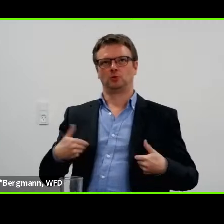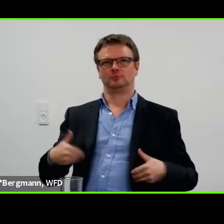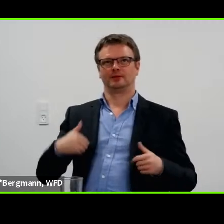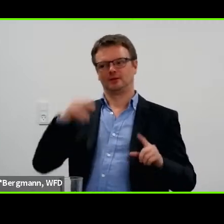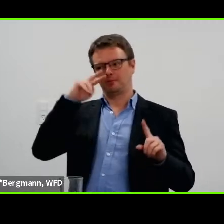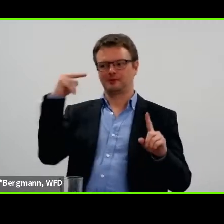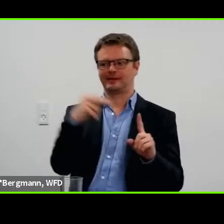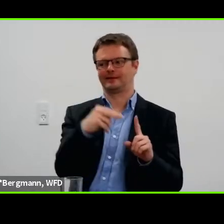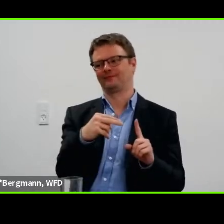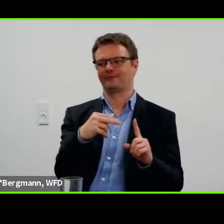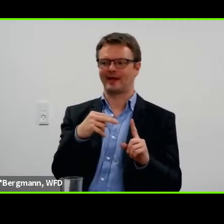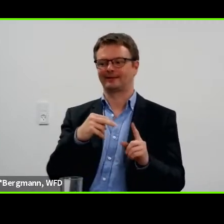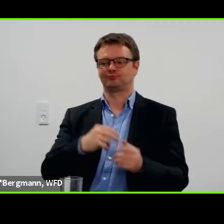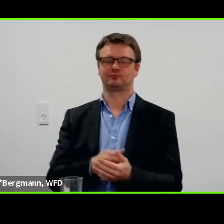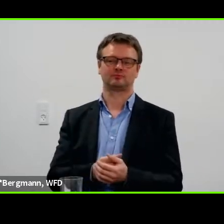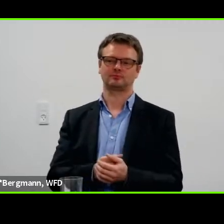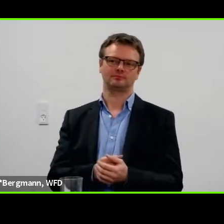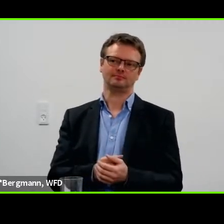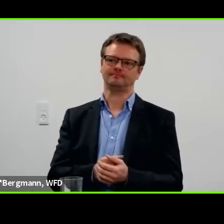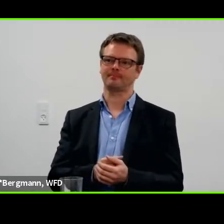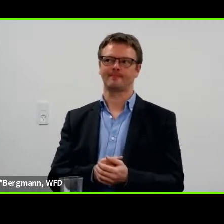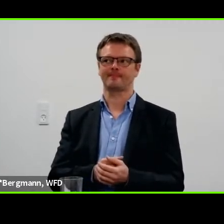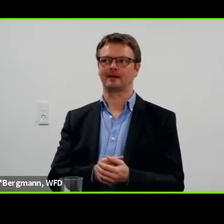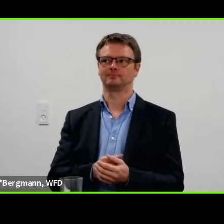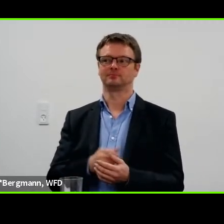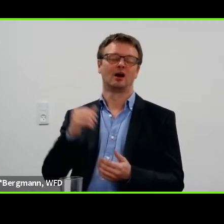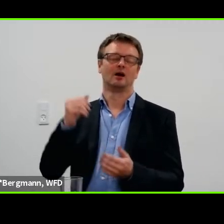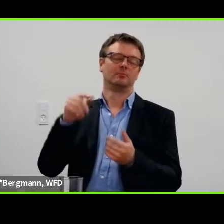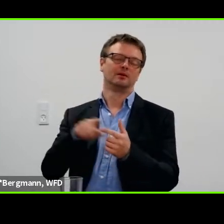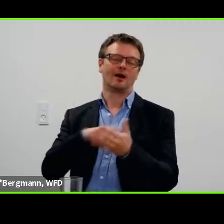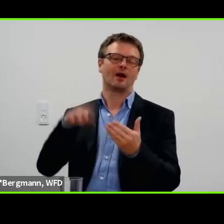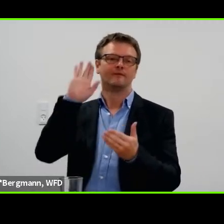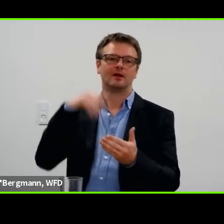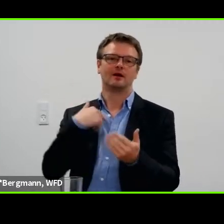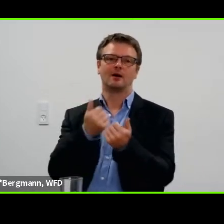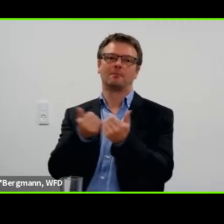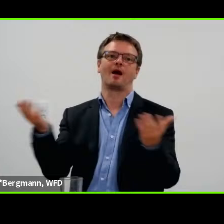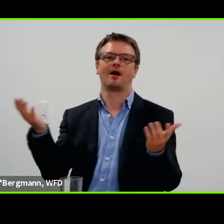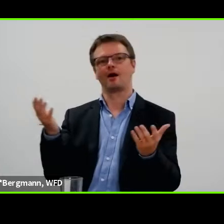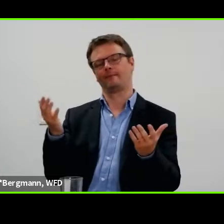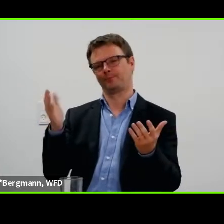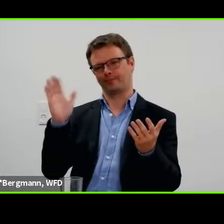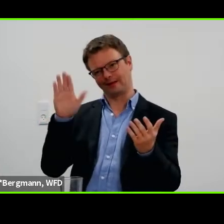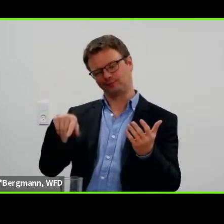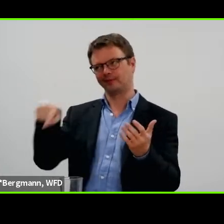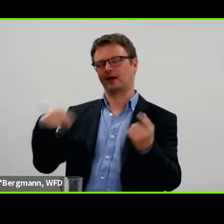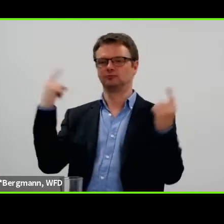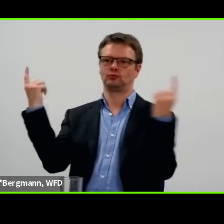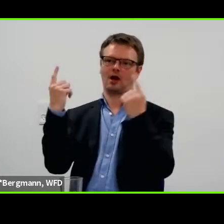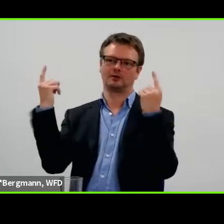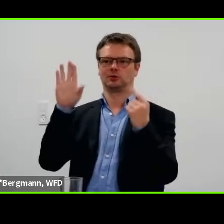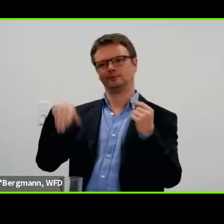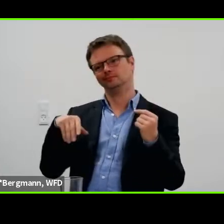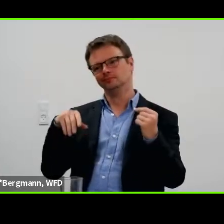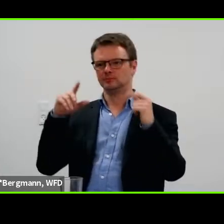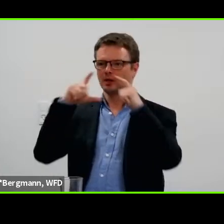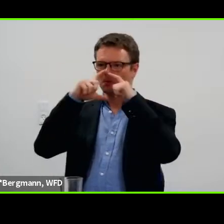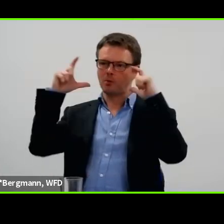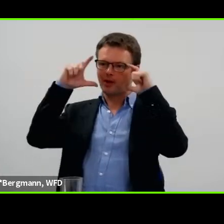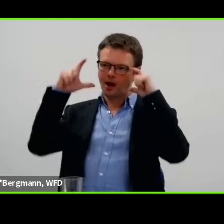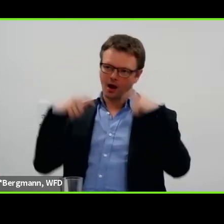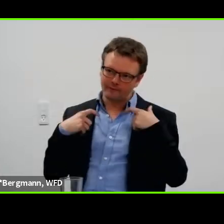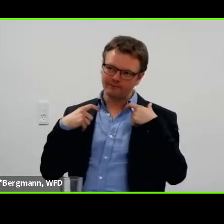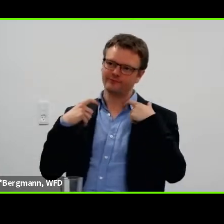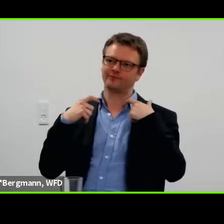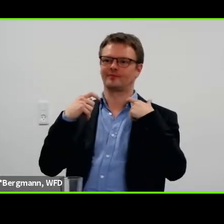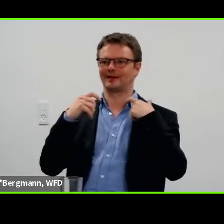some are very fond of those, and I don't know how it's from the health perspective if they're actually approved. But